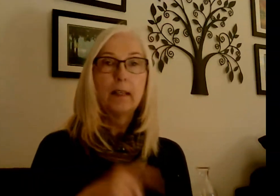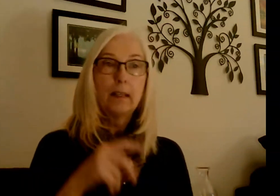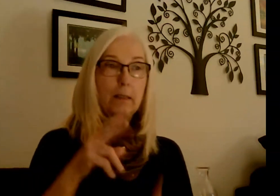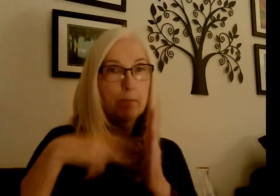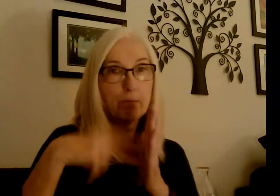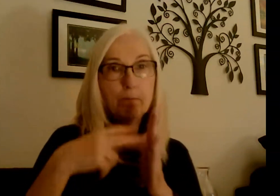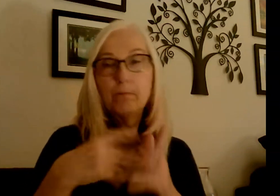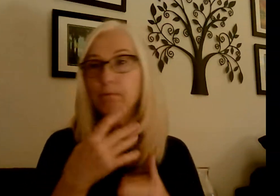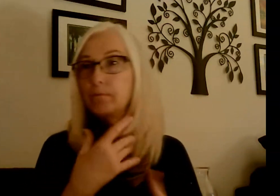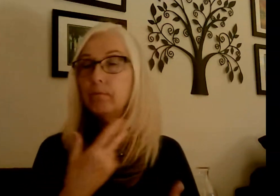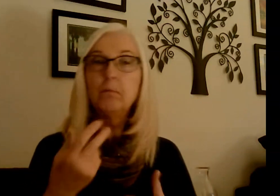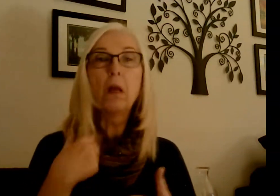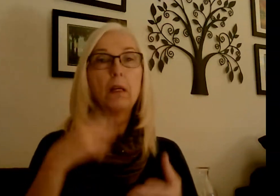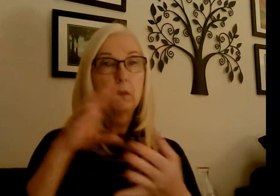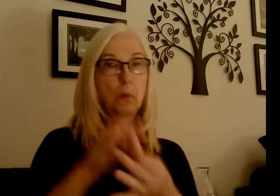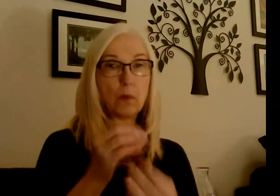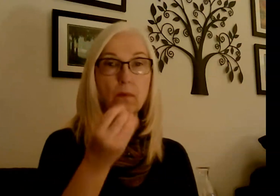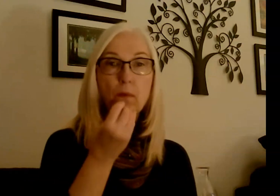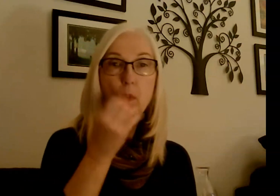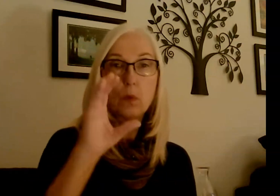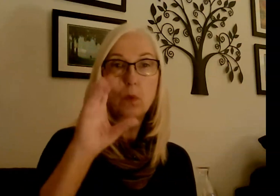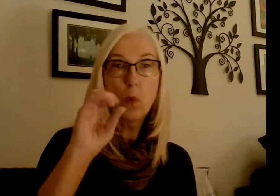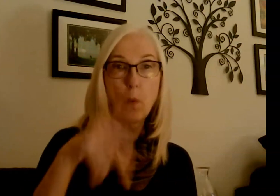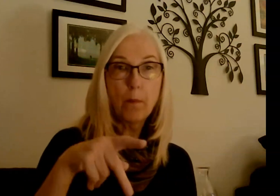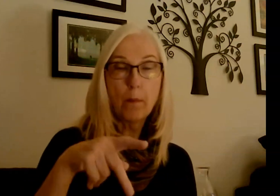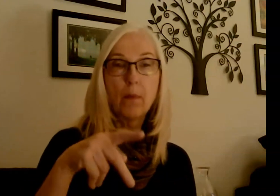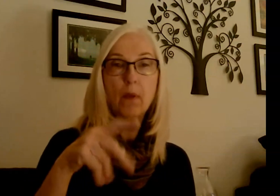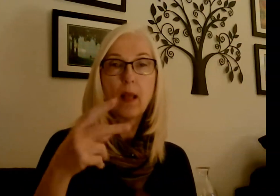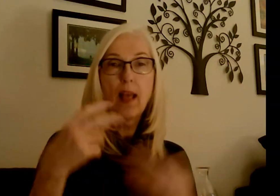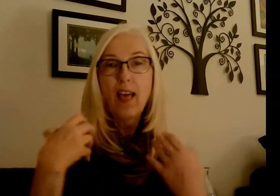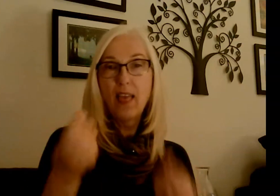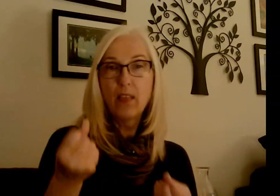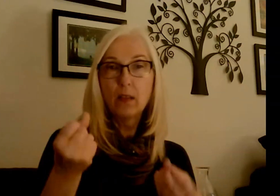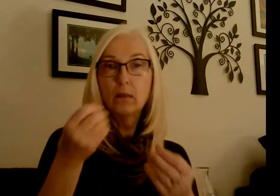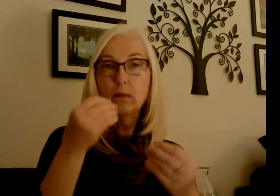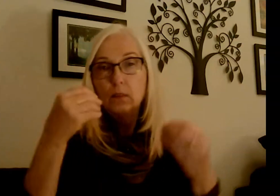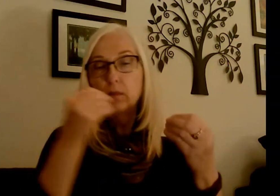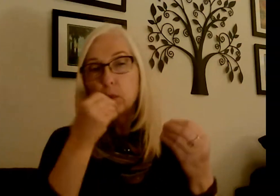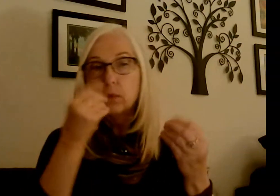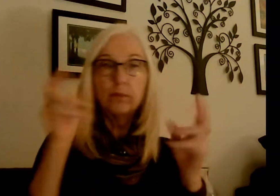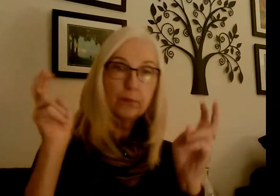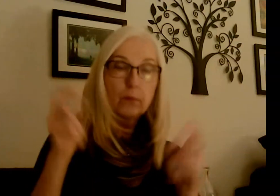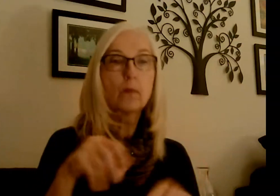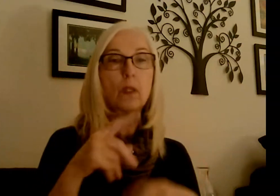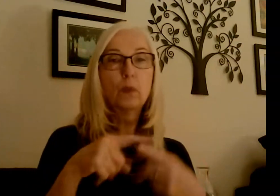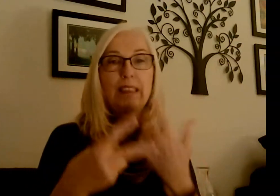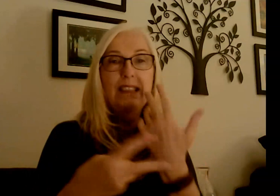time. I had been doing a lot of research about food and how to cope with eating